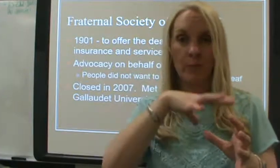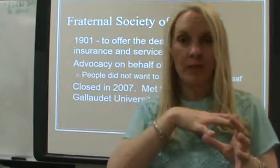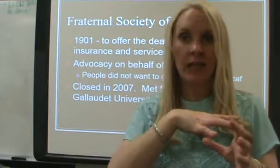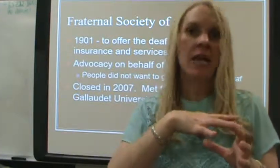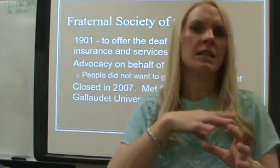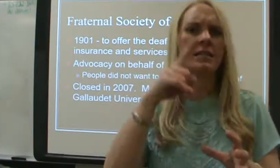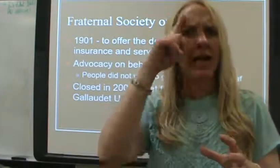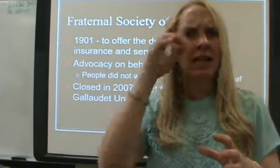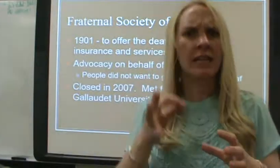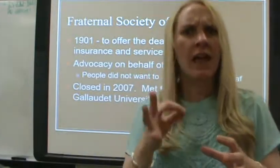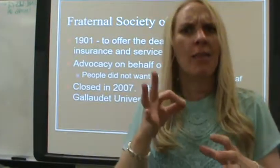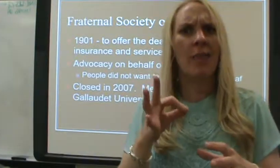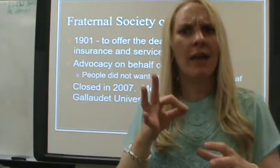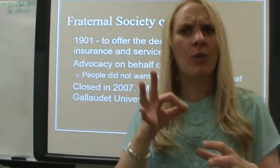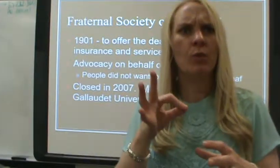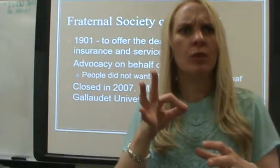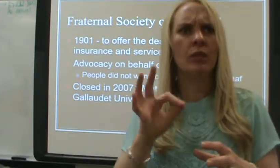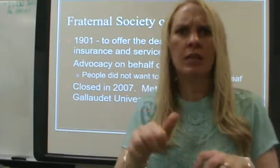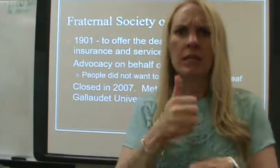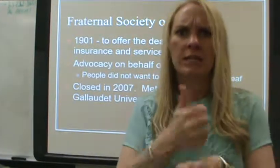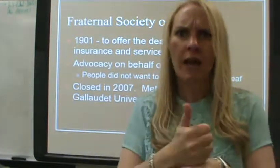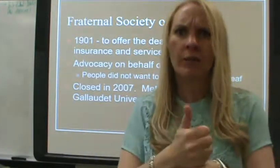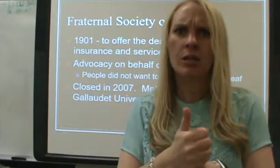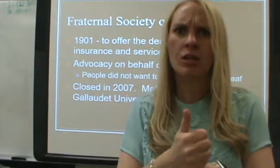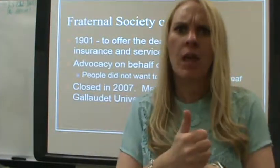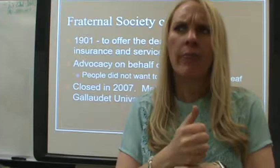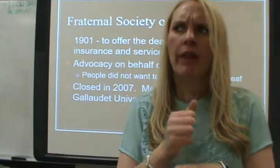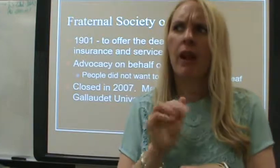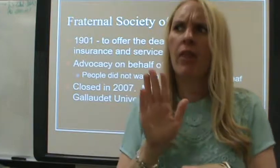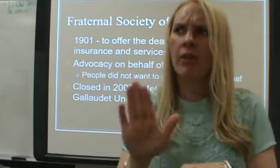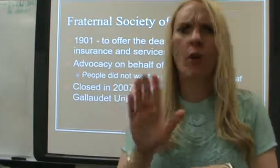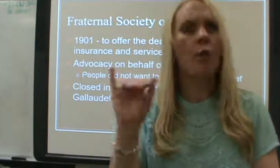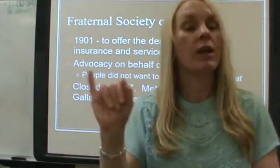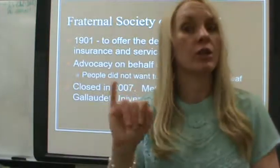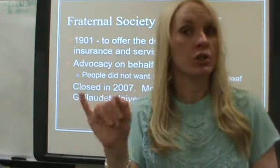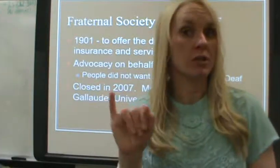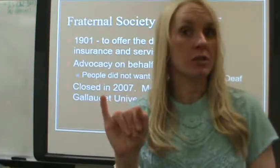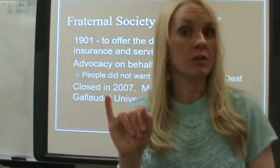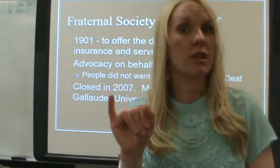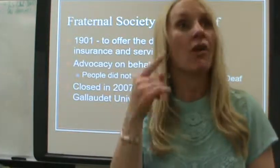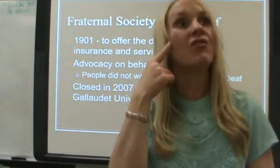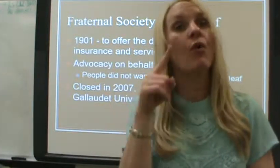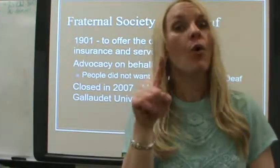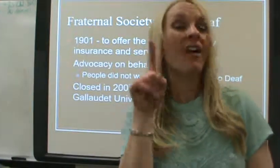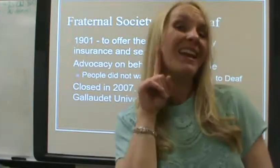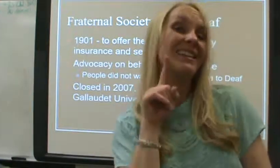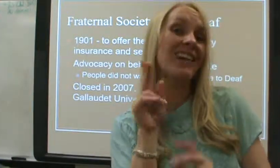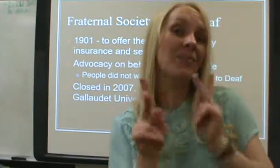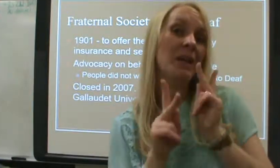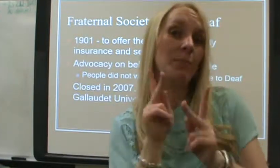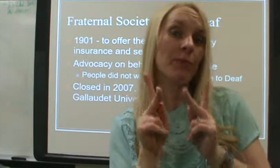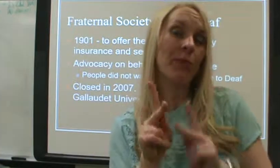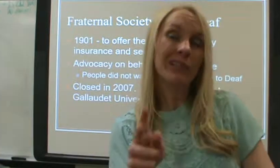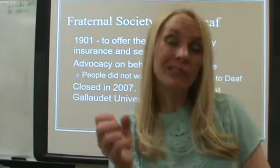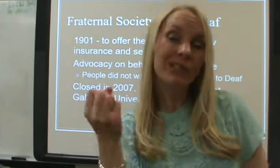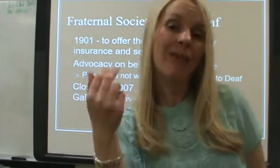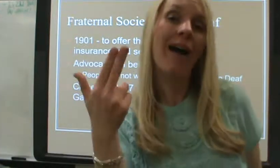gentlemen decided that they would establish their own insurance for deaf people. So,